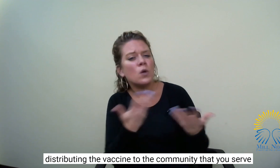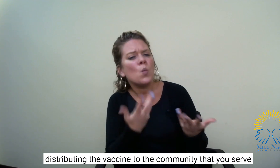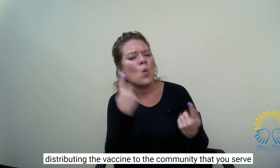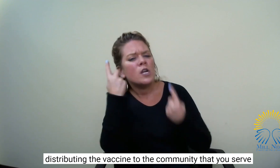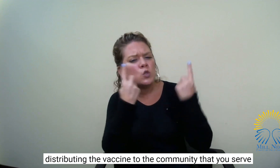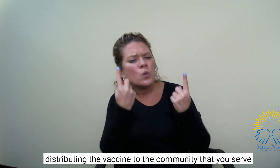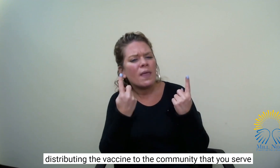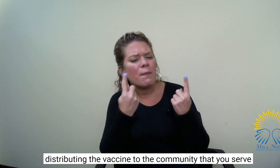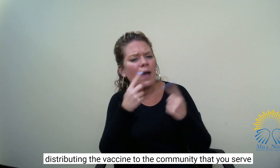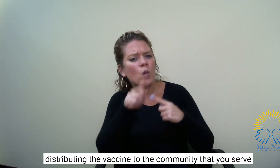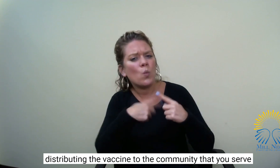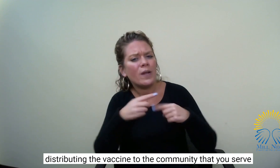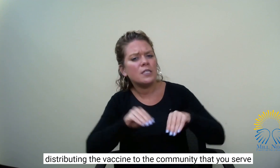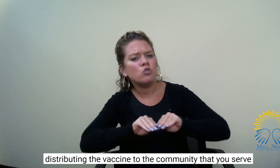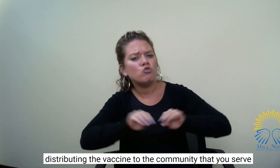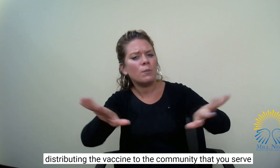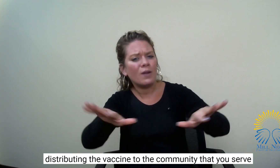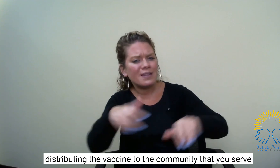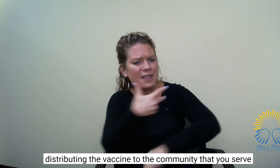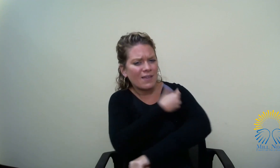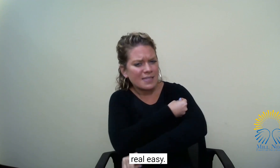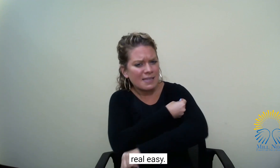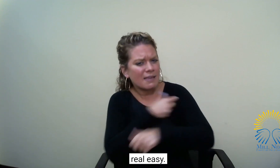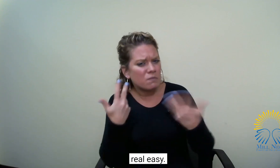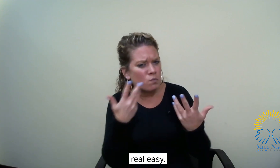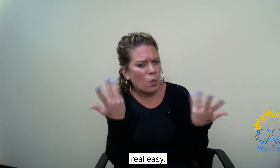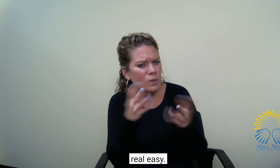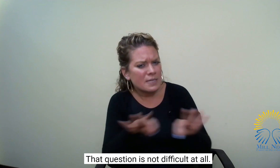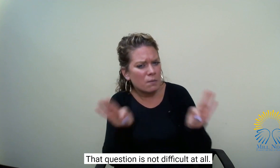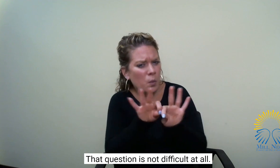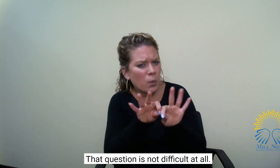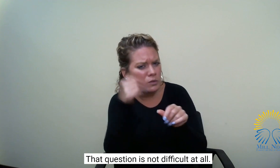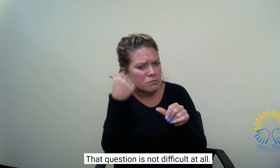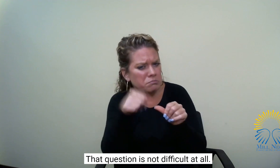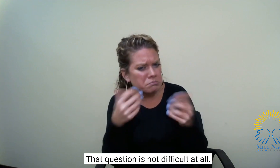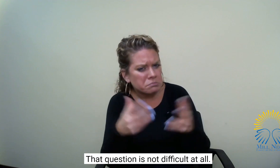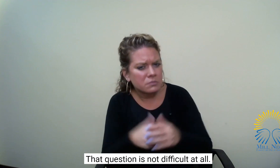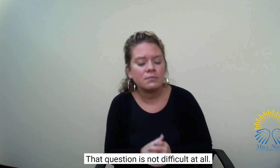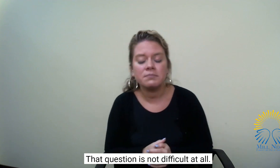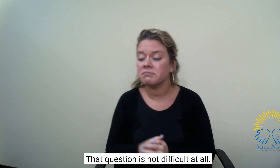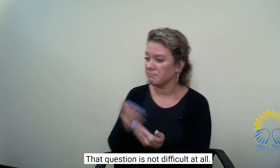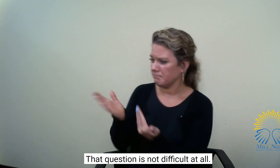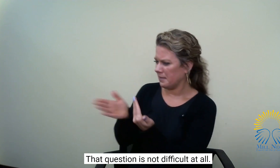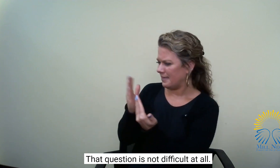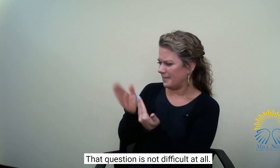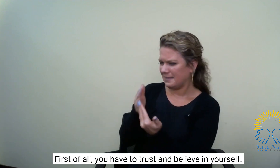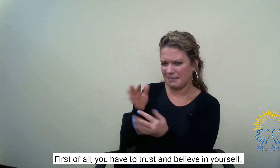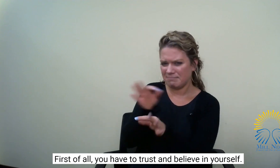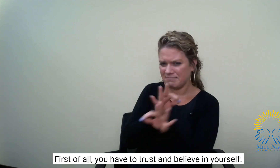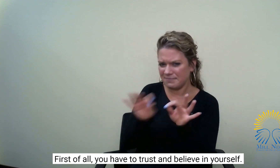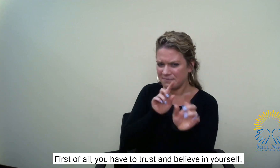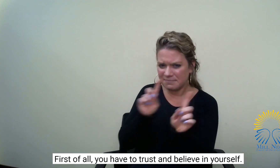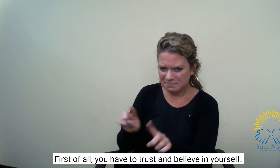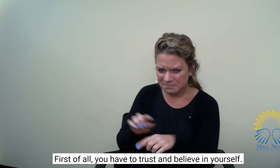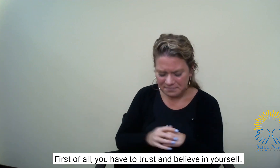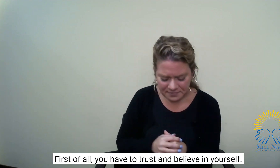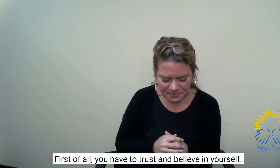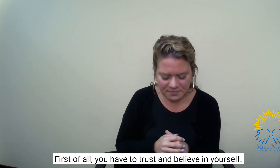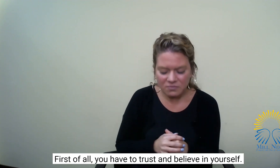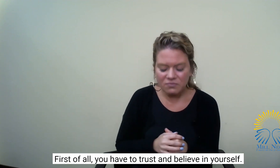the vaccine to the community that you serve? It's real easy. That question is not difficult at all. First of all, you have to trust